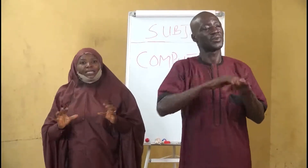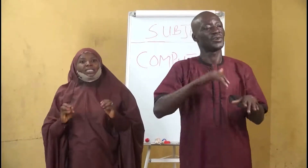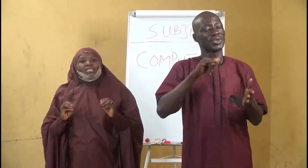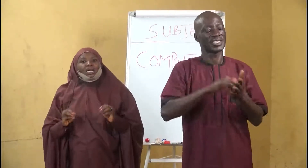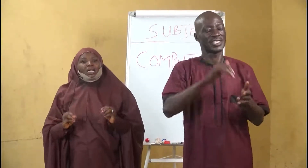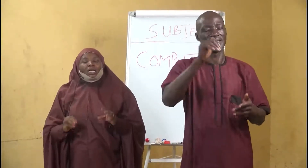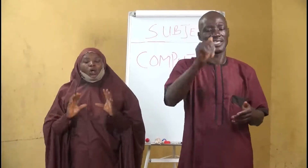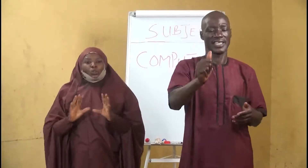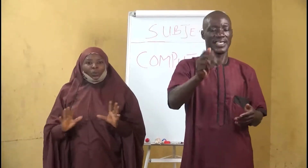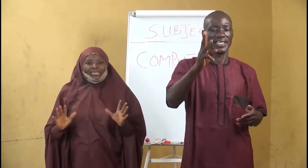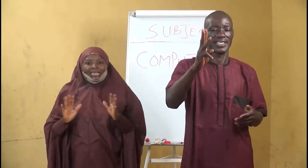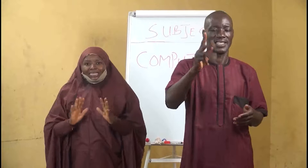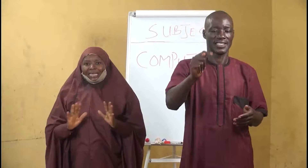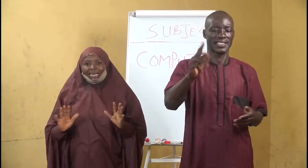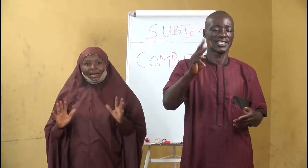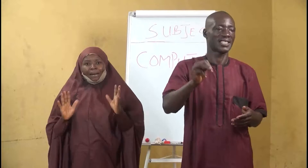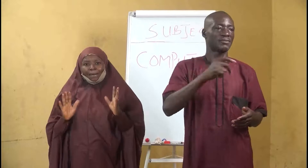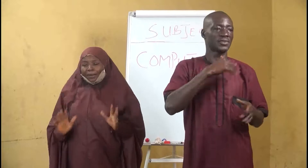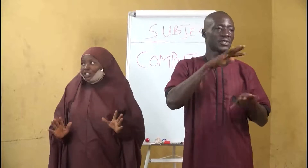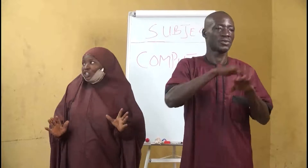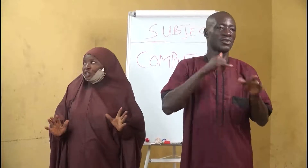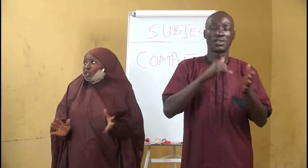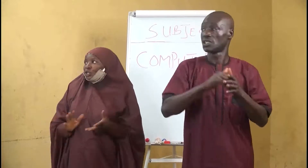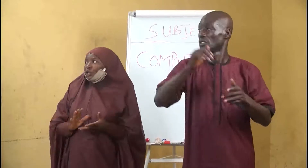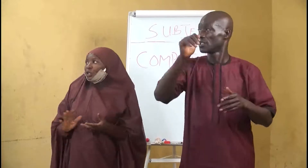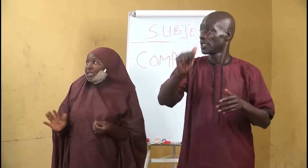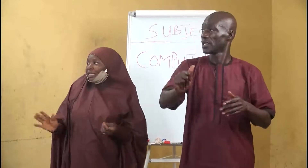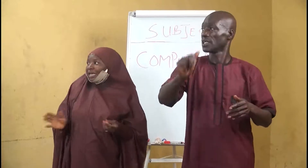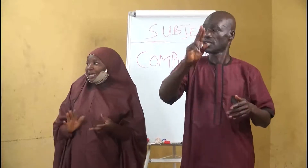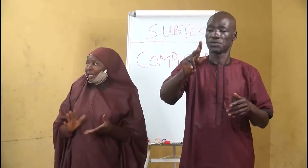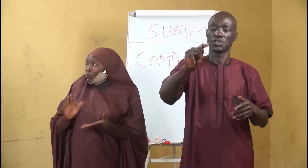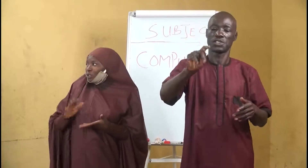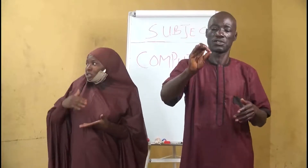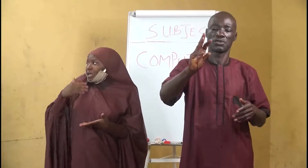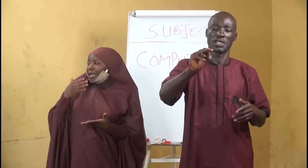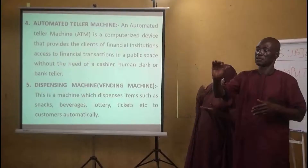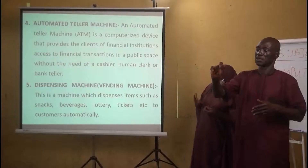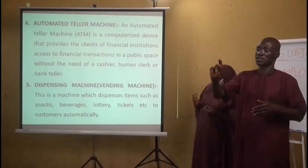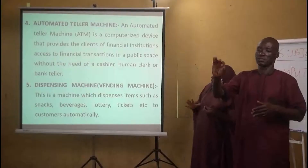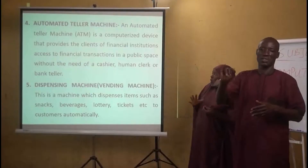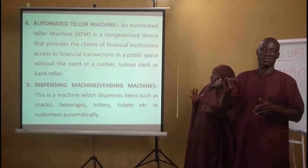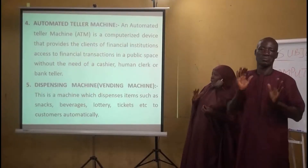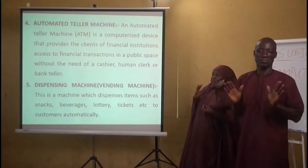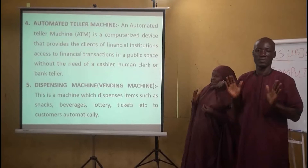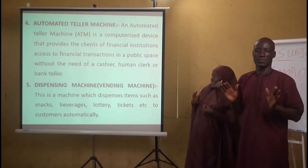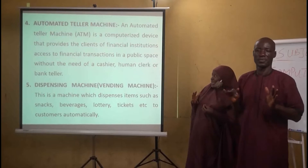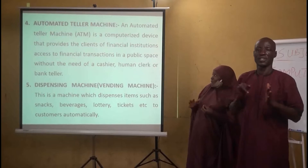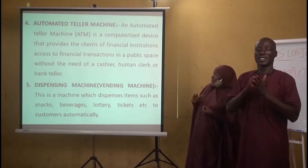is called automated teller machine. You don't need any clerk or any bank teller.